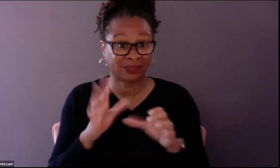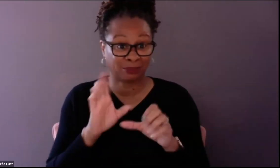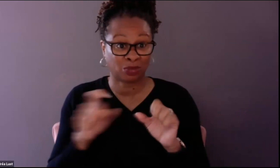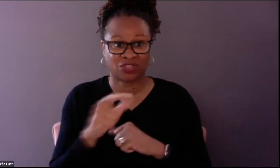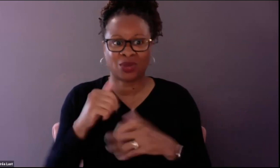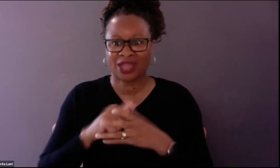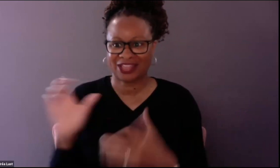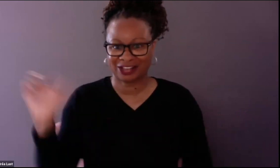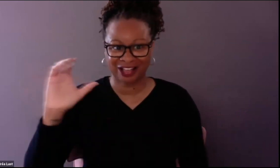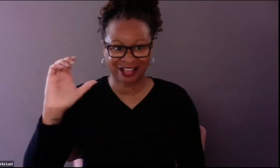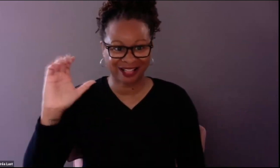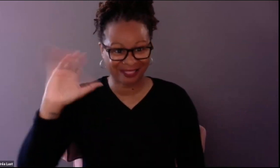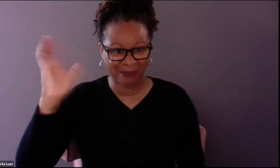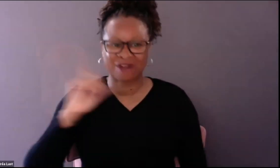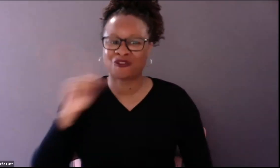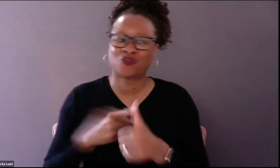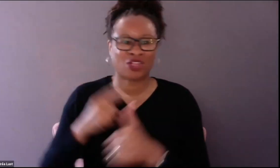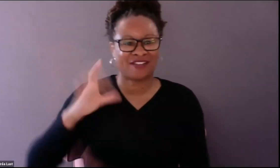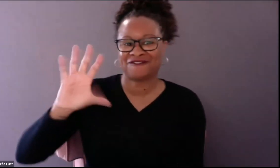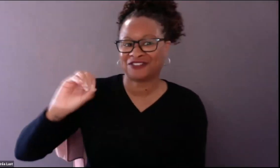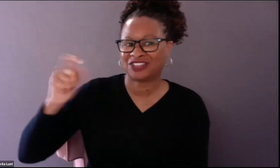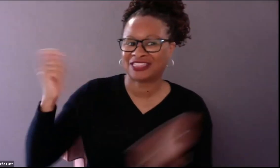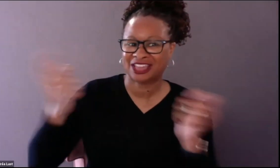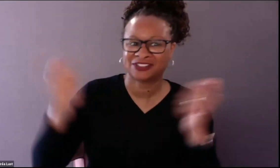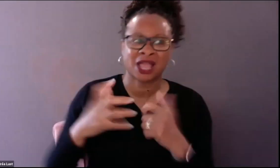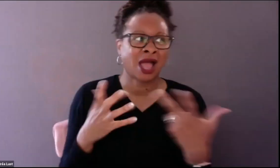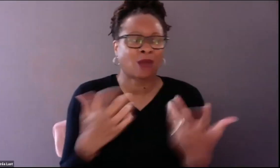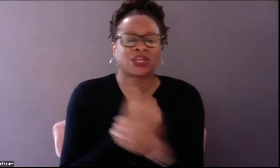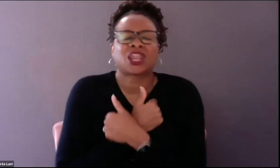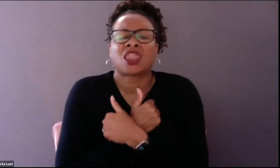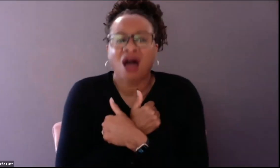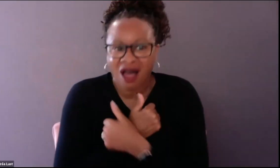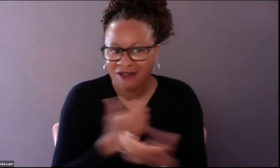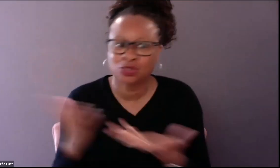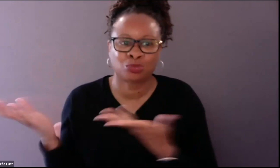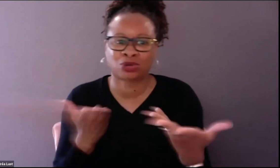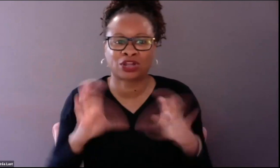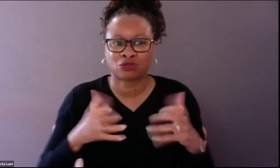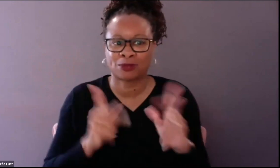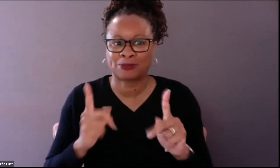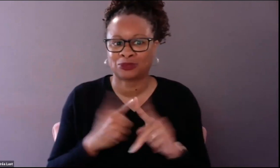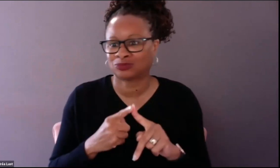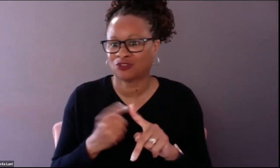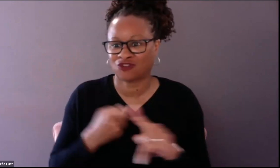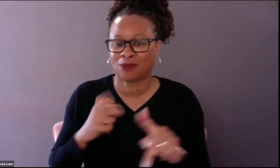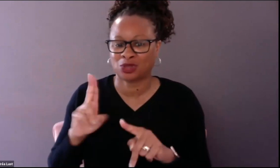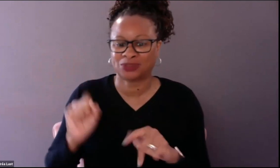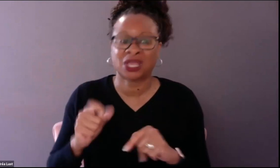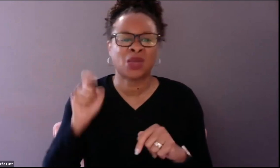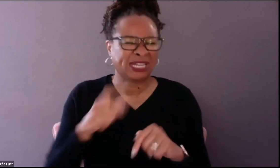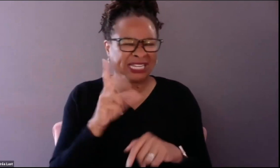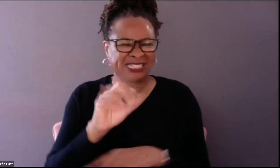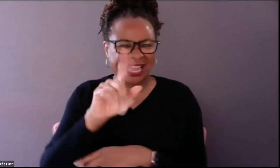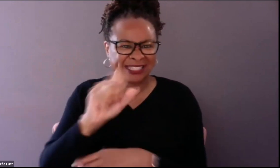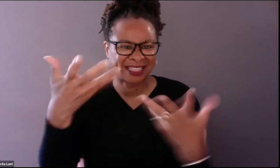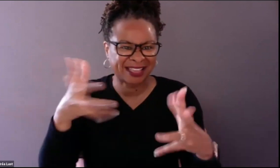the 50th anniversary. Jaime, I would love to take a delegation from the US. So all we need is some dates, and